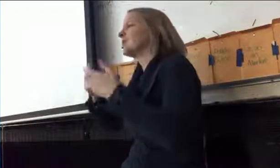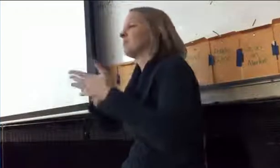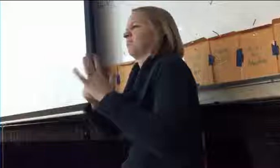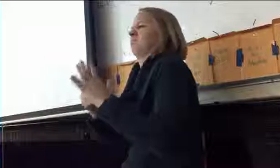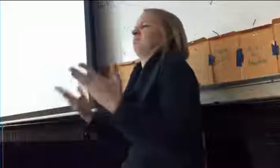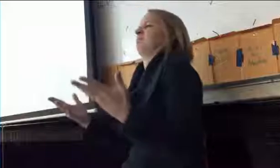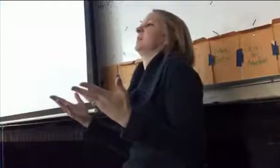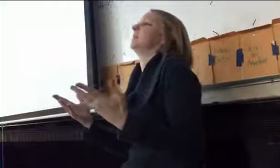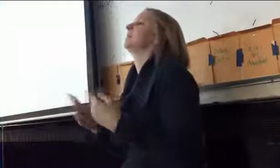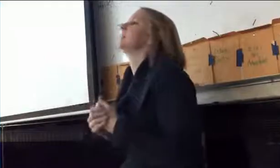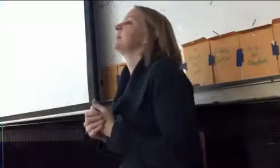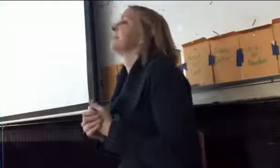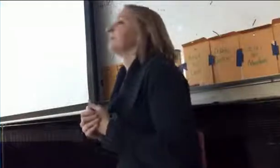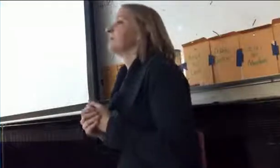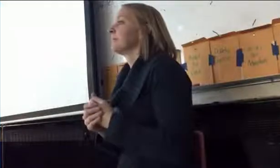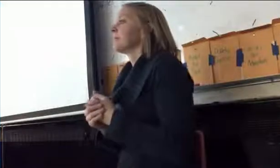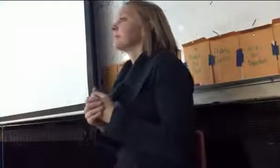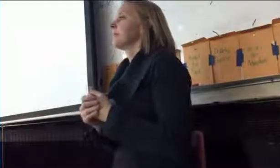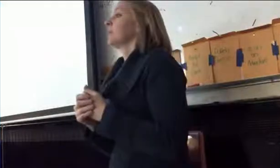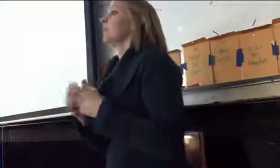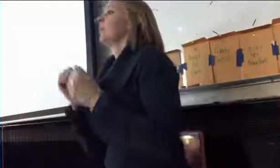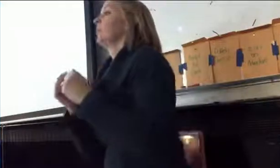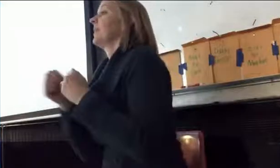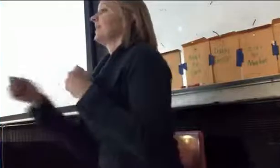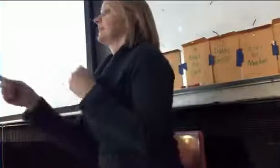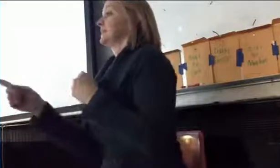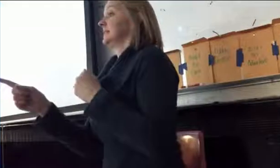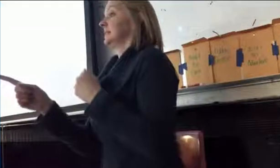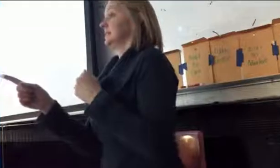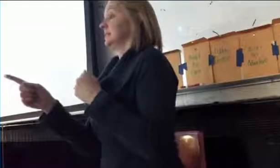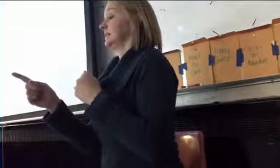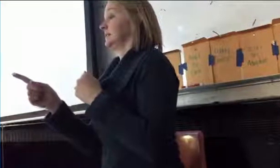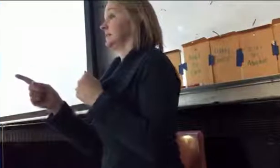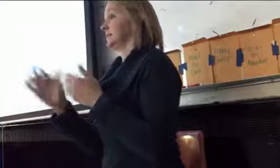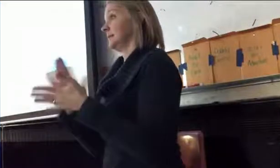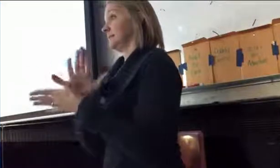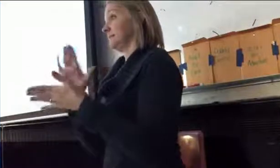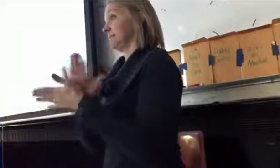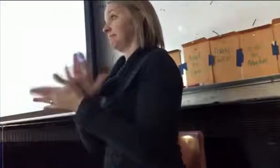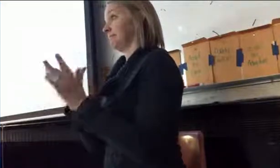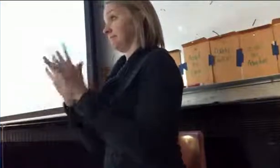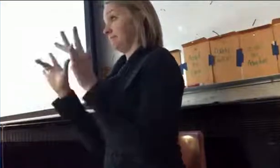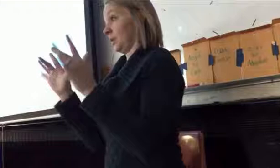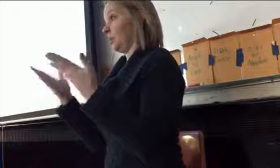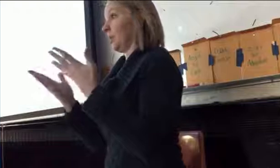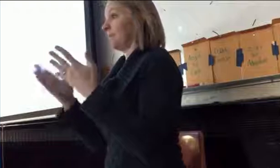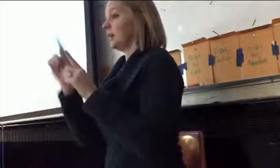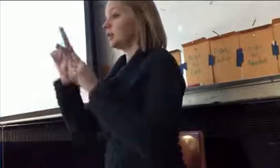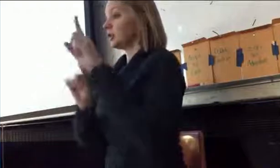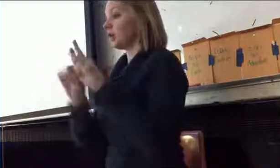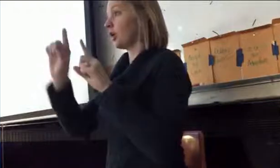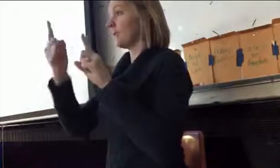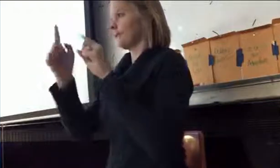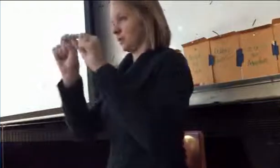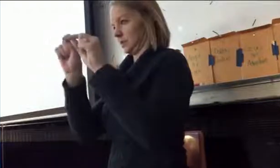you need to highlight on this piece right here, you need to star the first